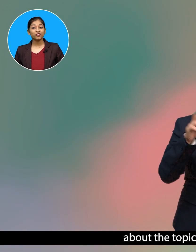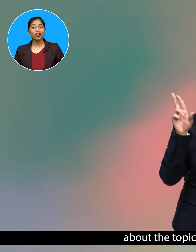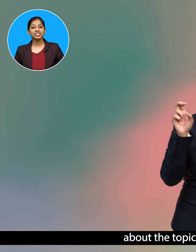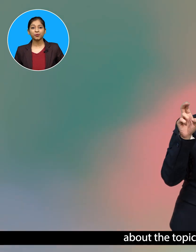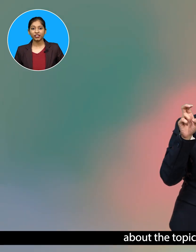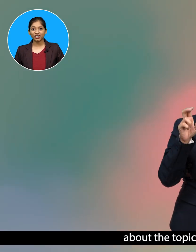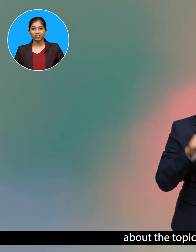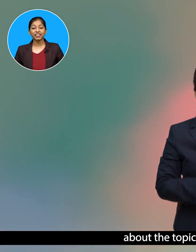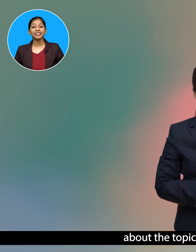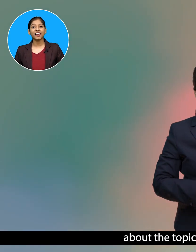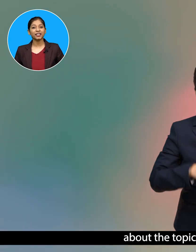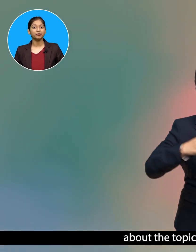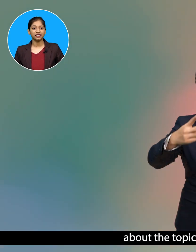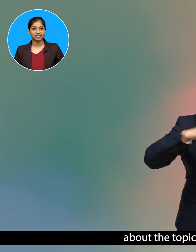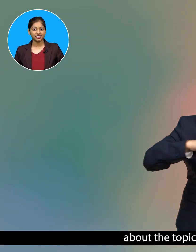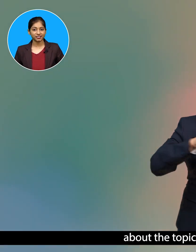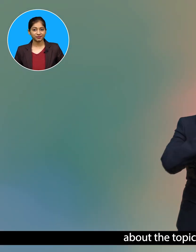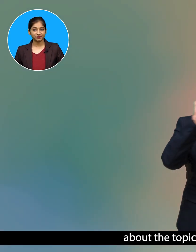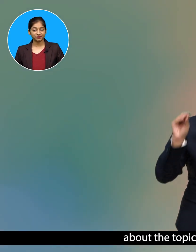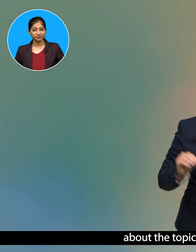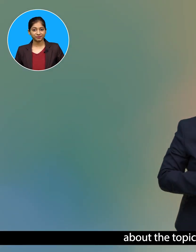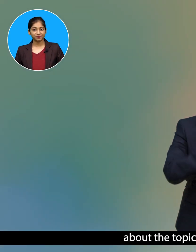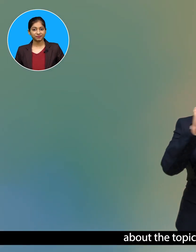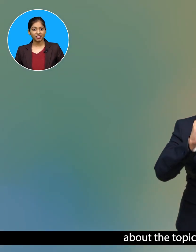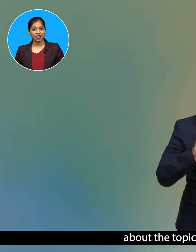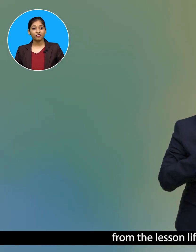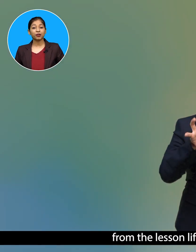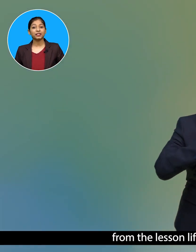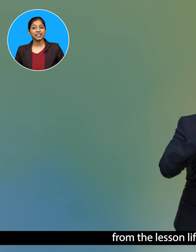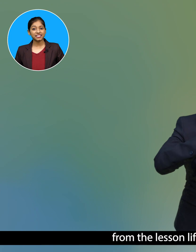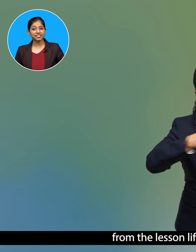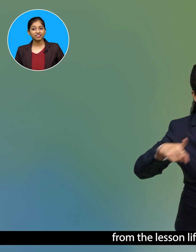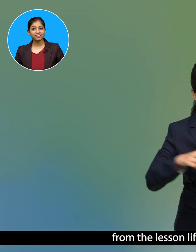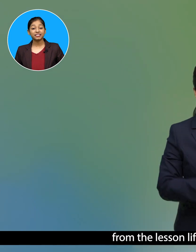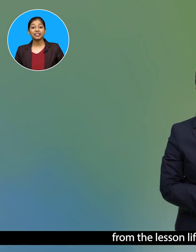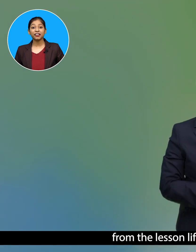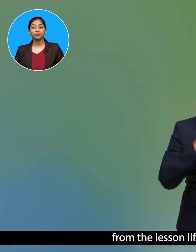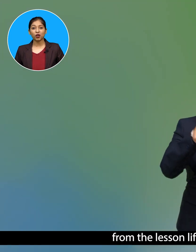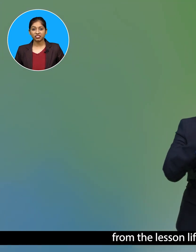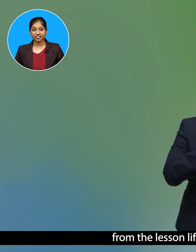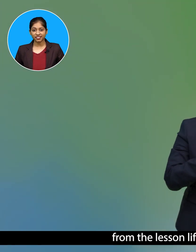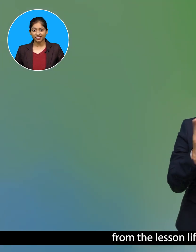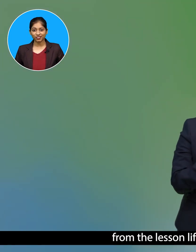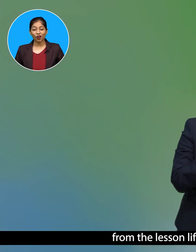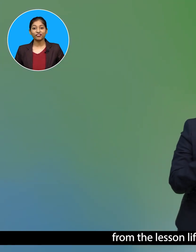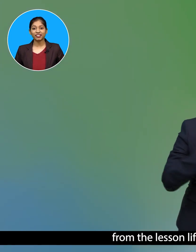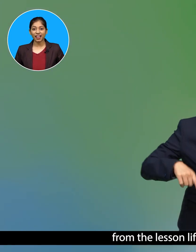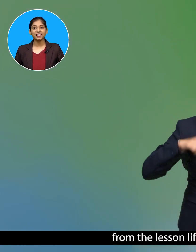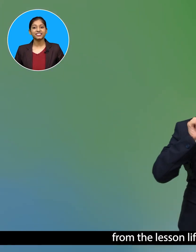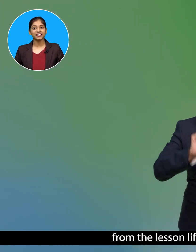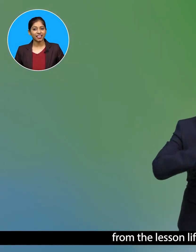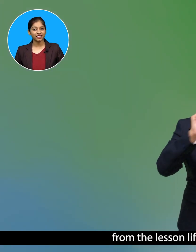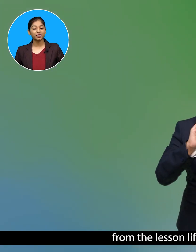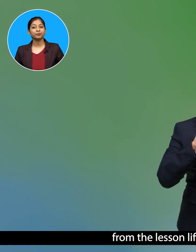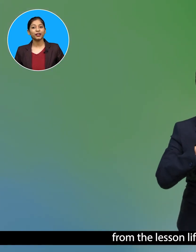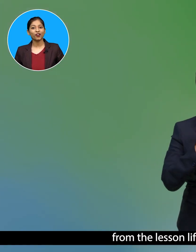of transportation in animals from the lesson Life Processes of